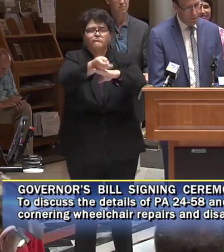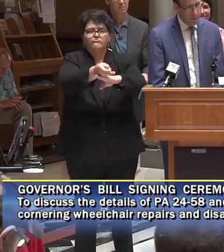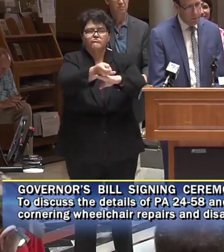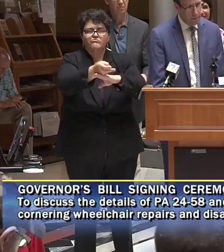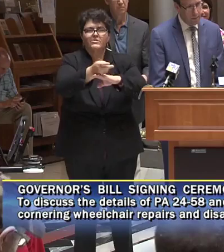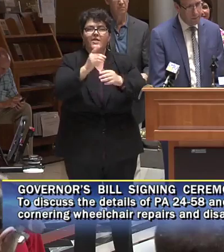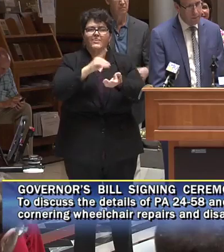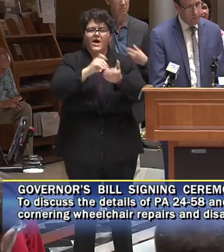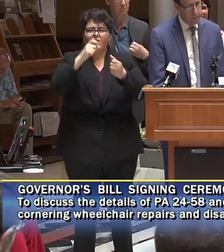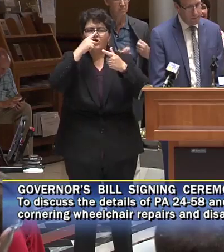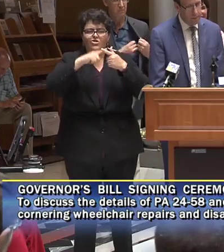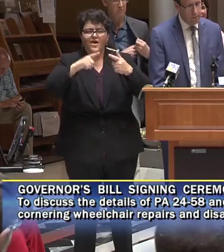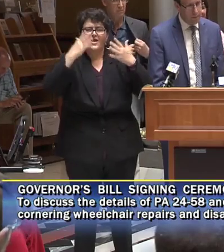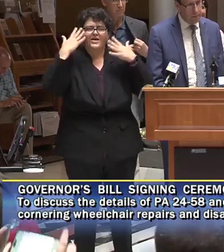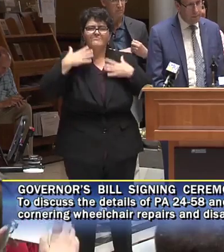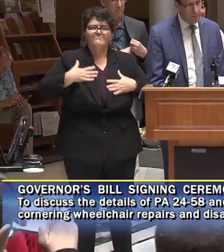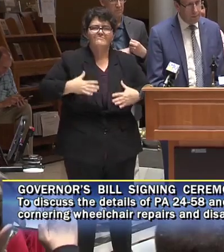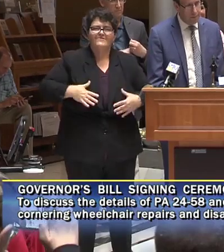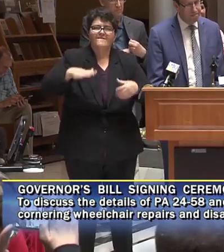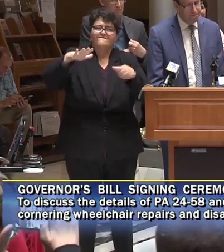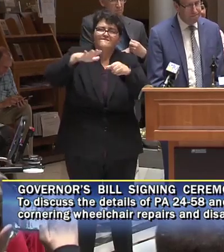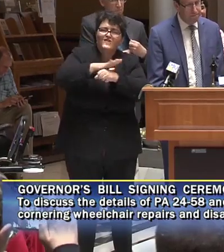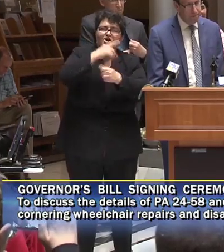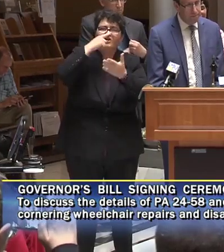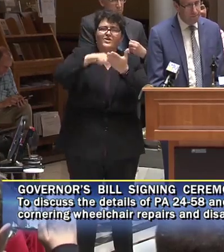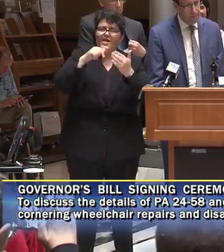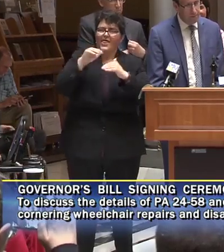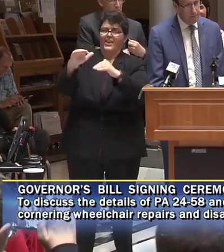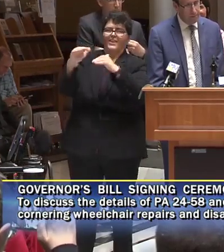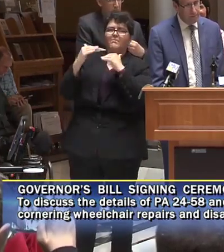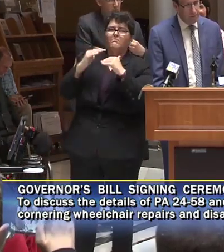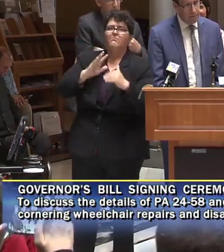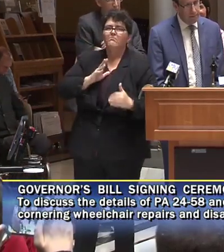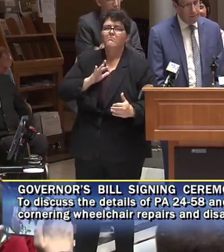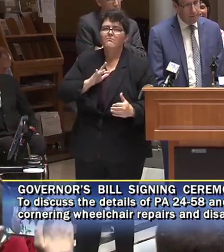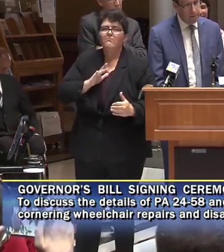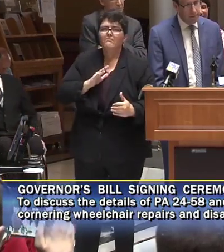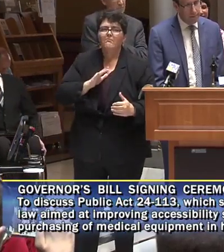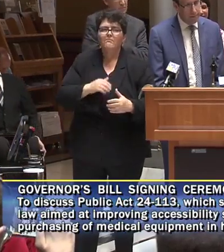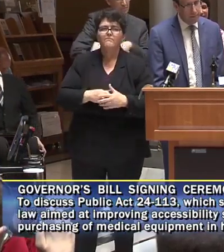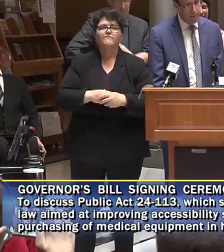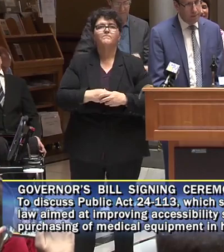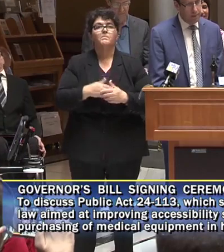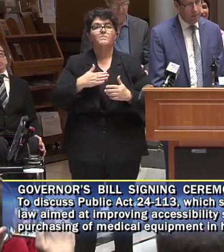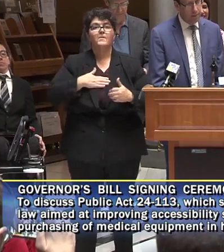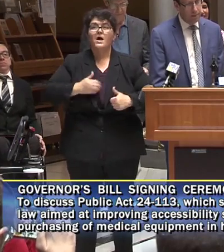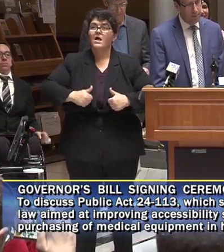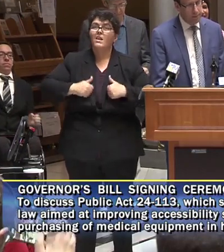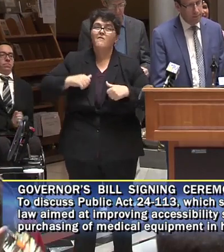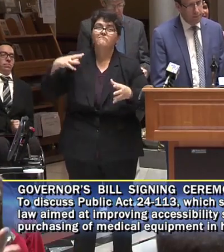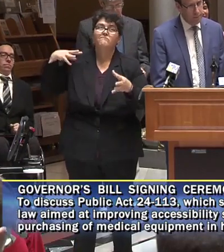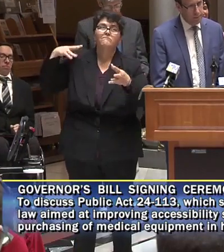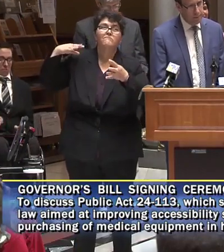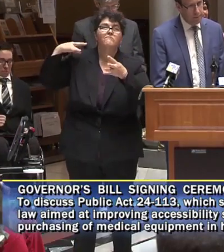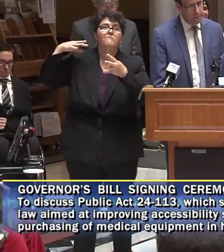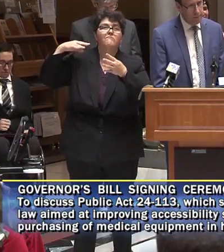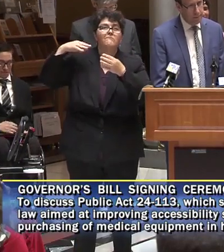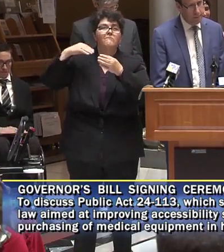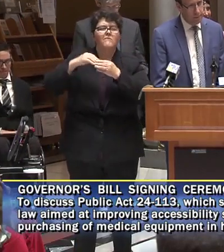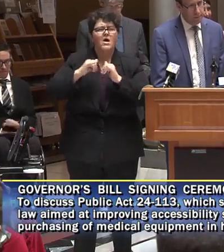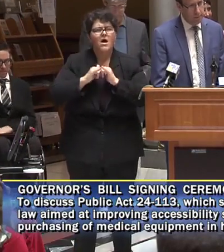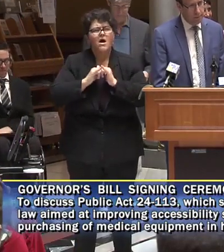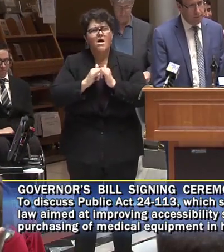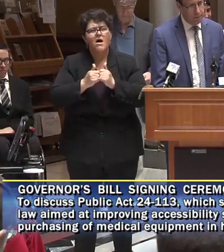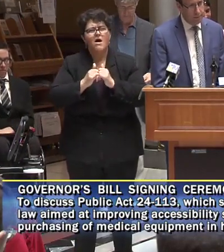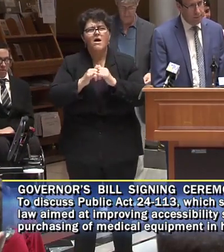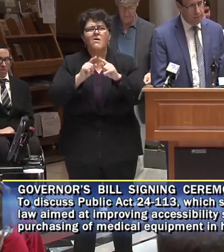able to perform a complete physical. For a good portion of my life, I have been examined by different